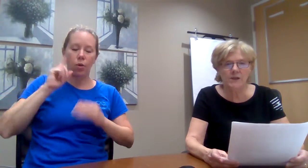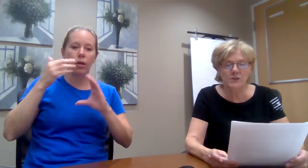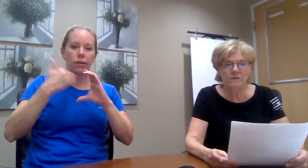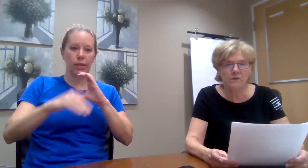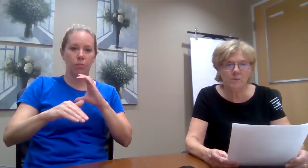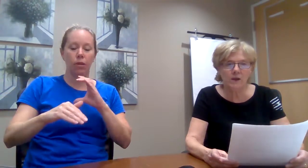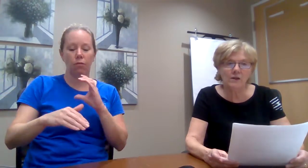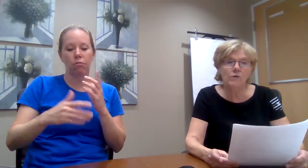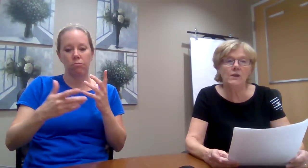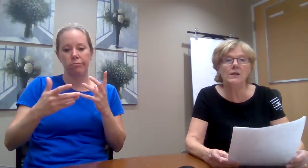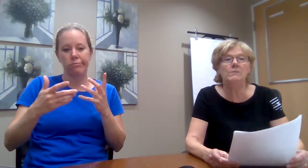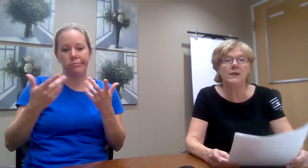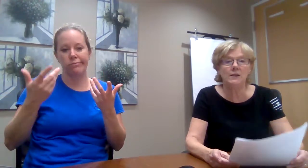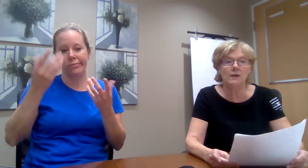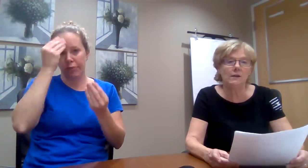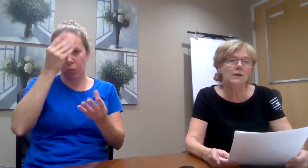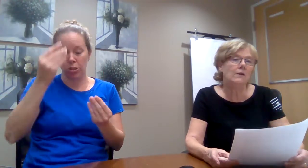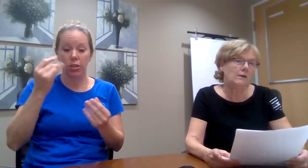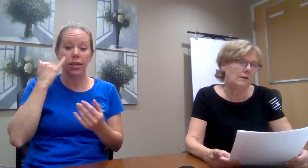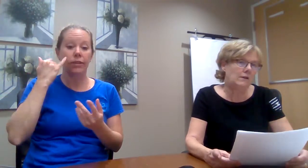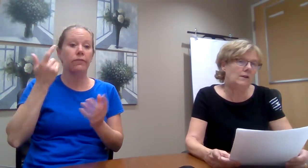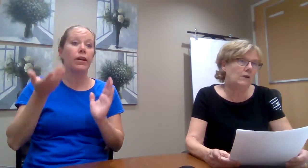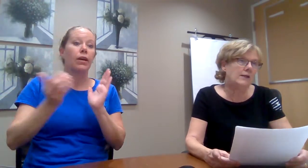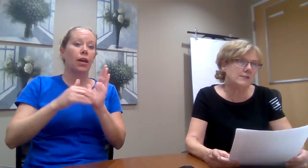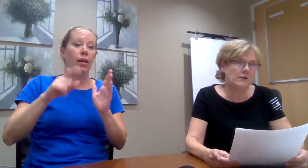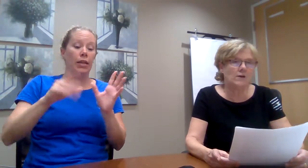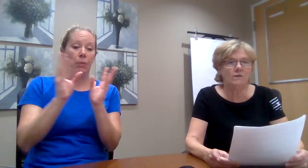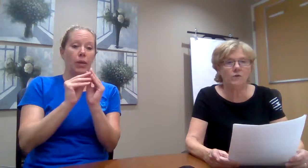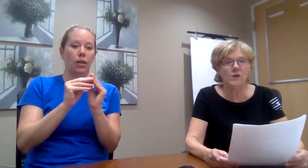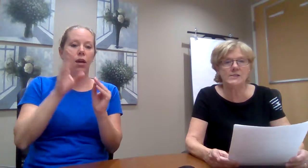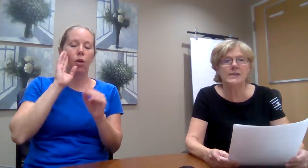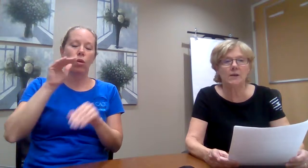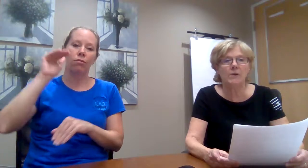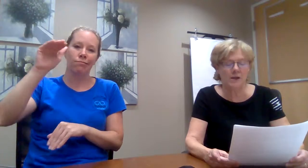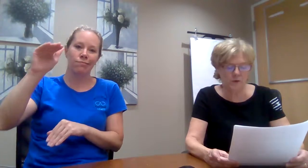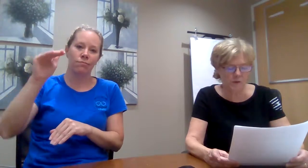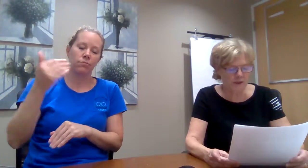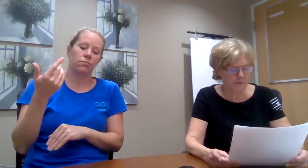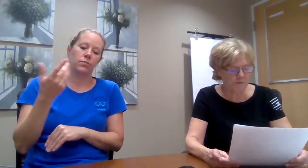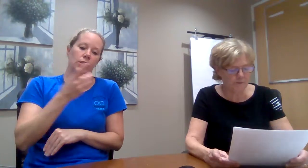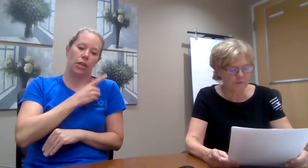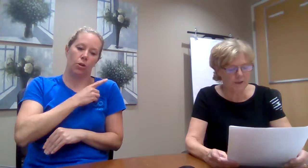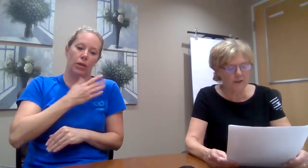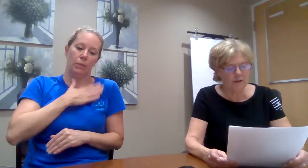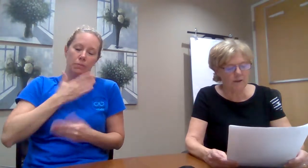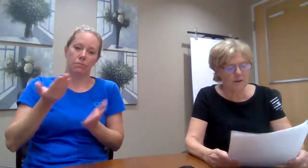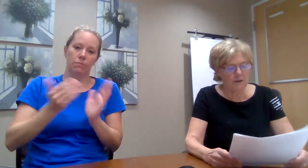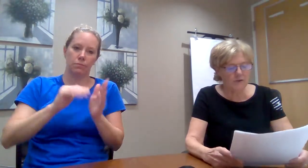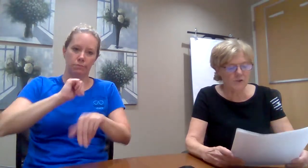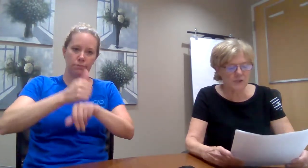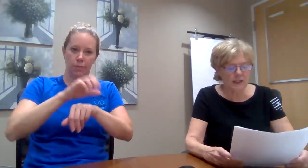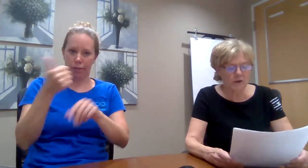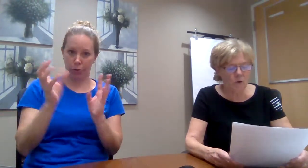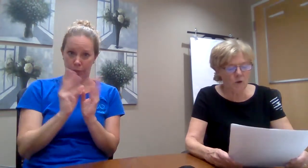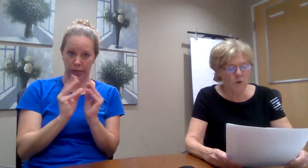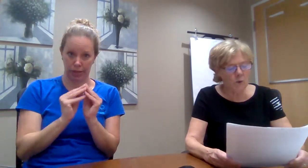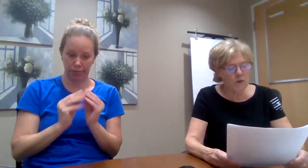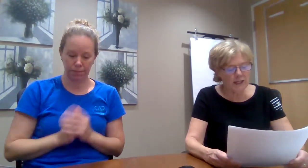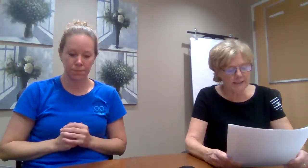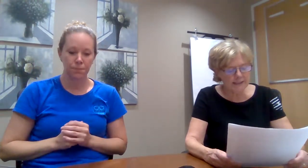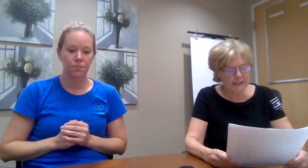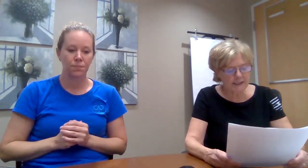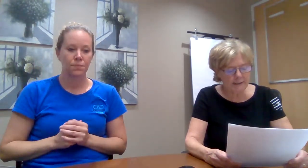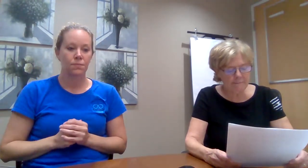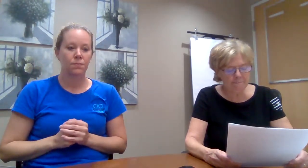and information from me. And if we need a meeting, then I will ask Derek if we can set up another one. Just to let you